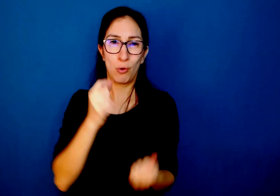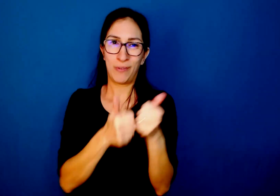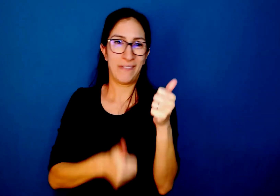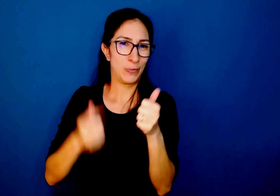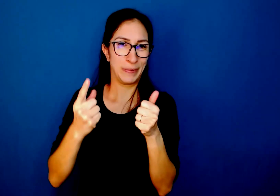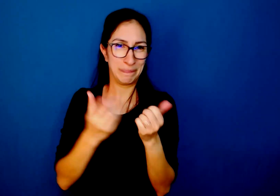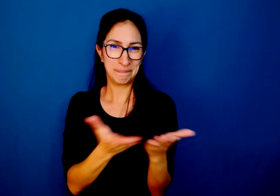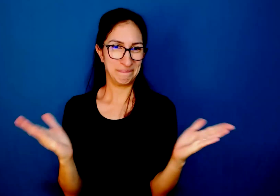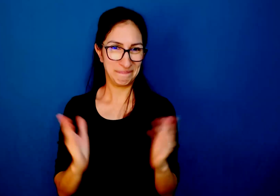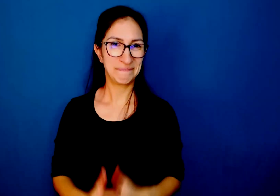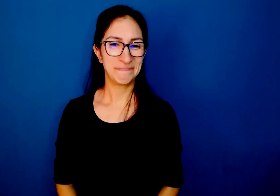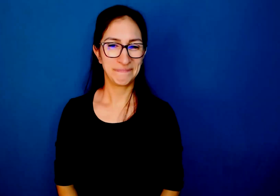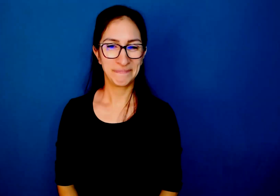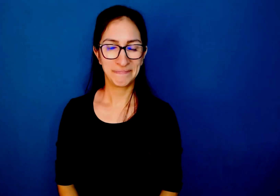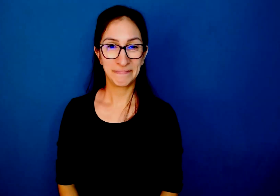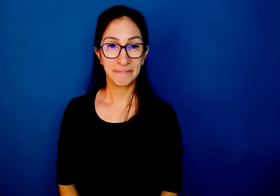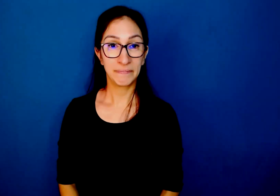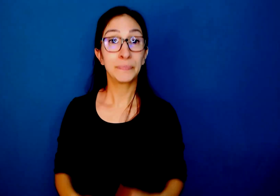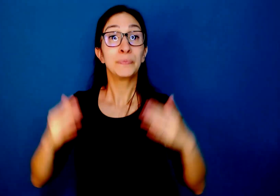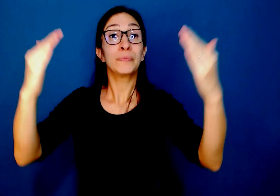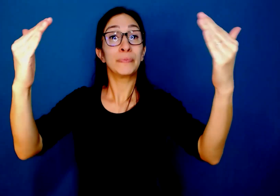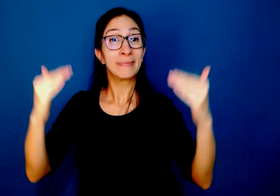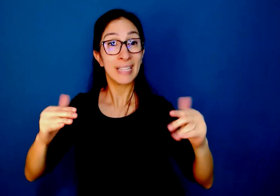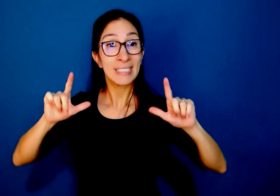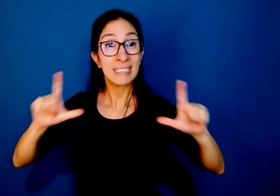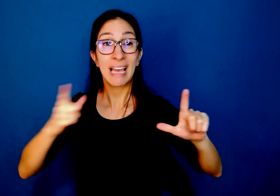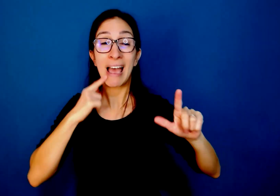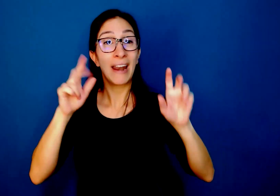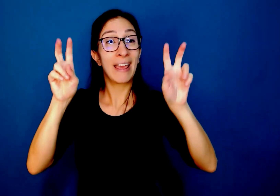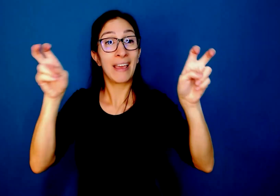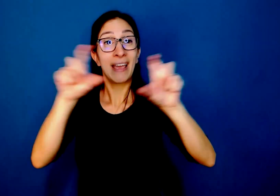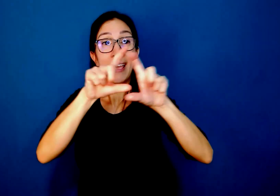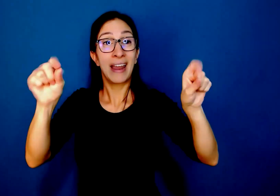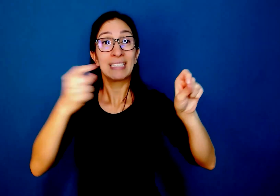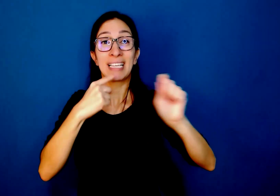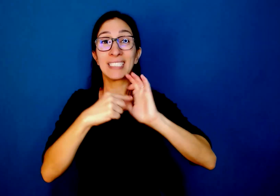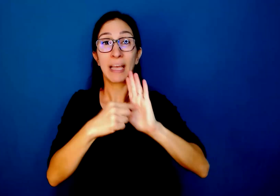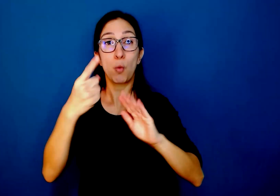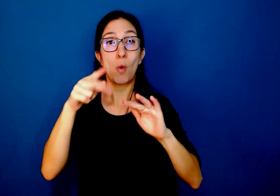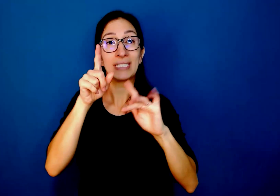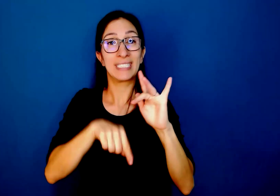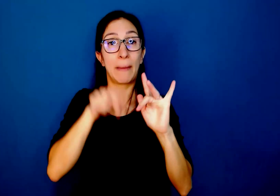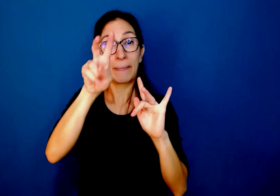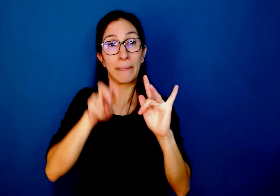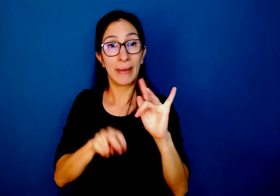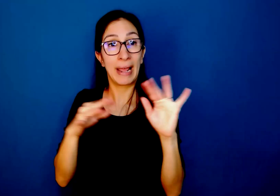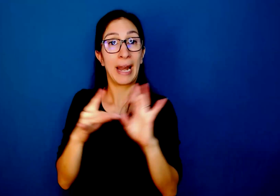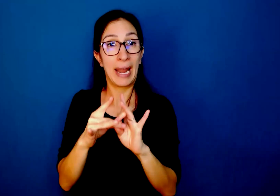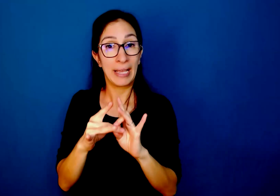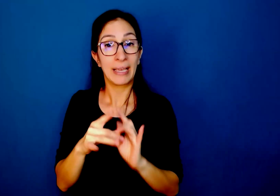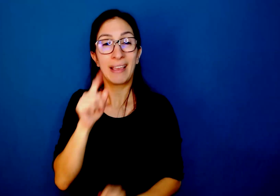Moving on in our slides, we have the heading Example 1 skip link, and the text CSStricks.com skip link